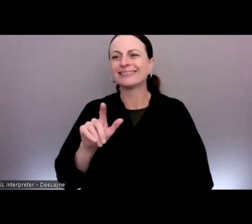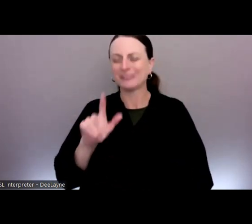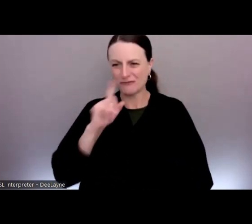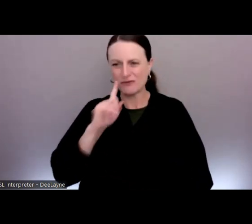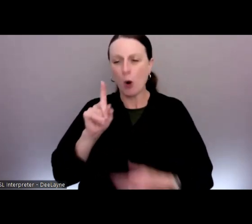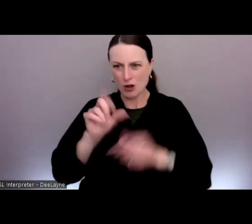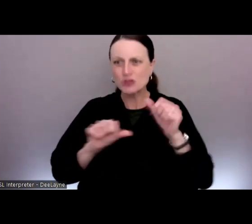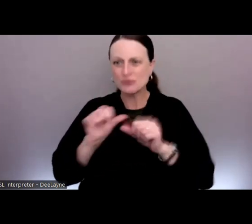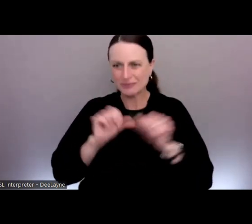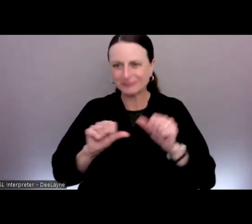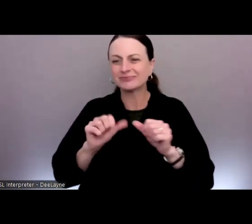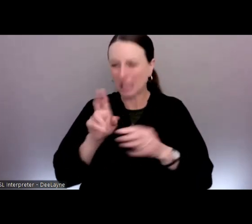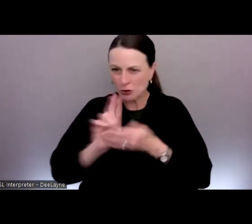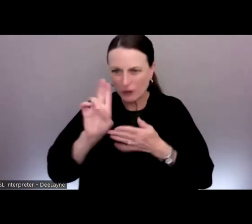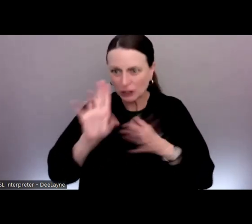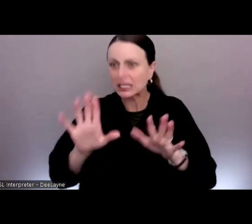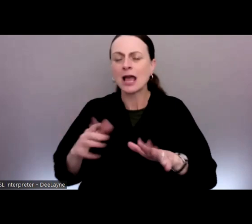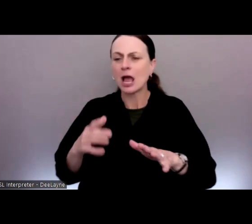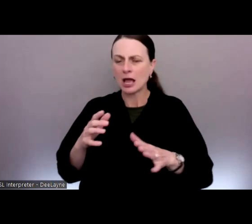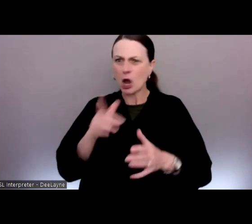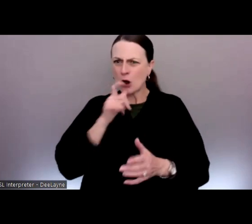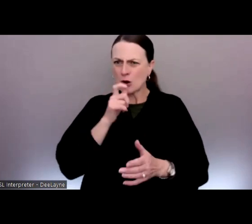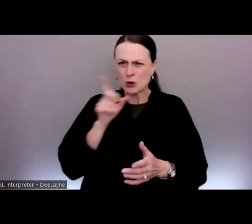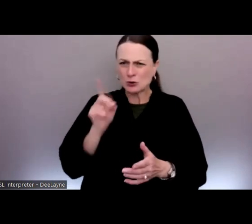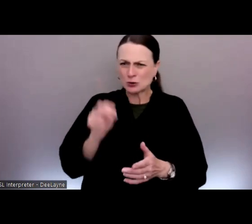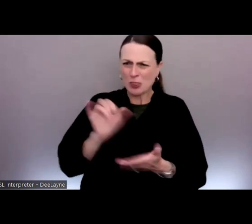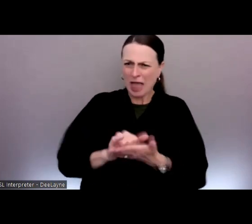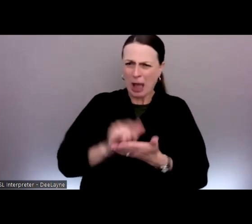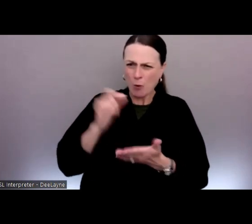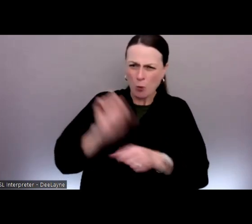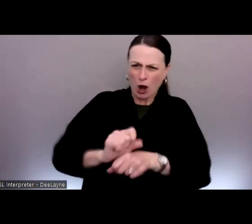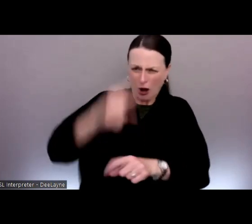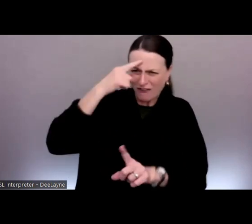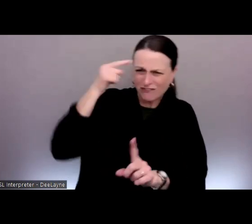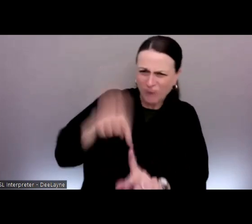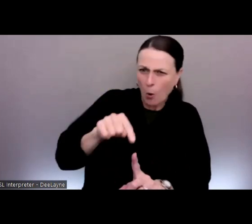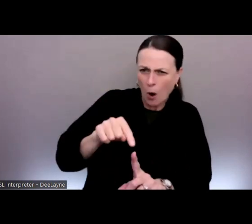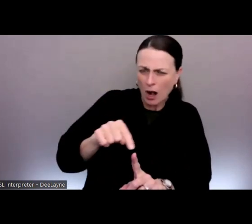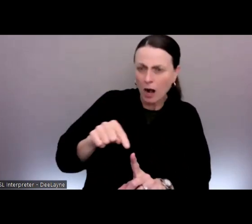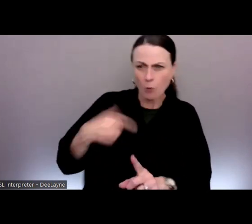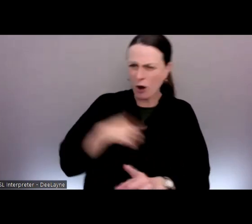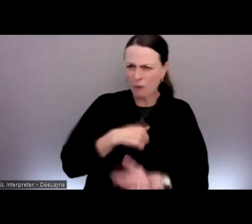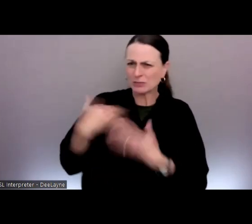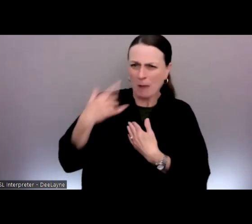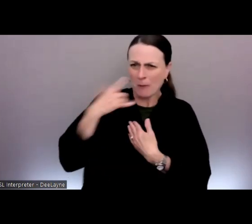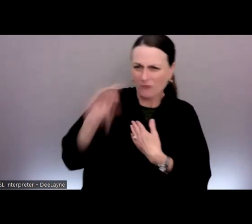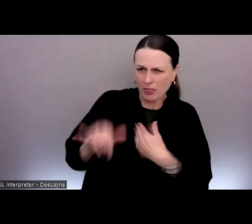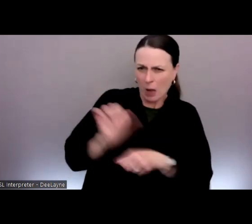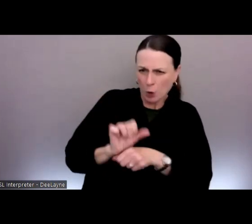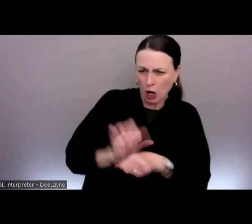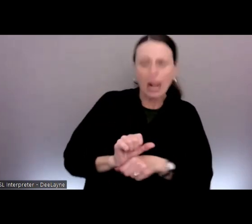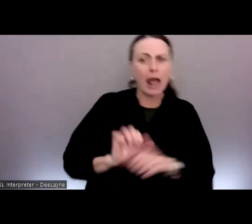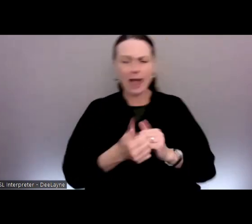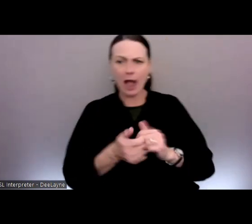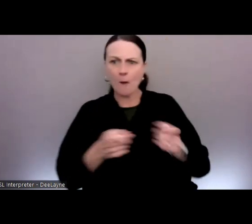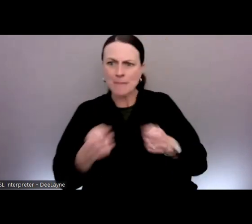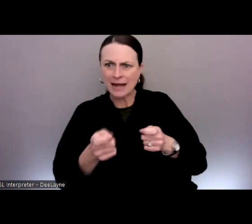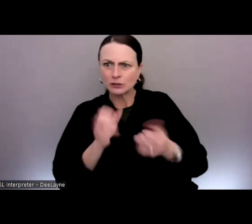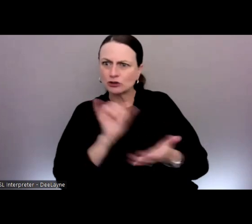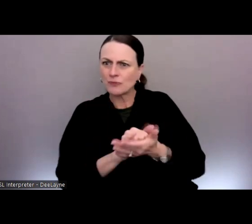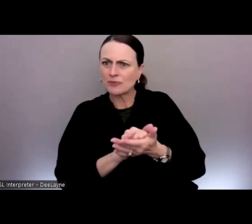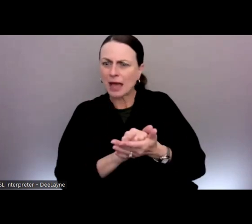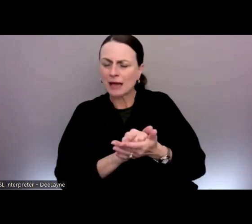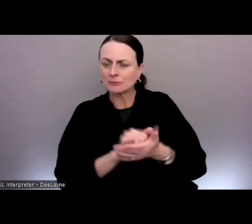asked who we do that work for, and how we manage the potential of our work to be used to